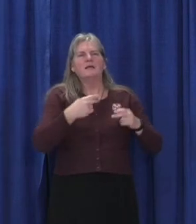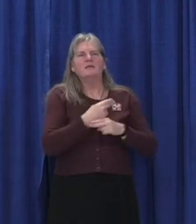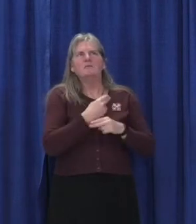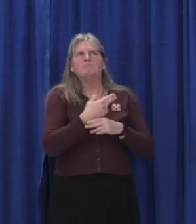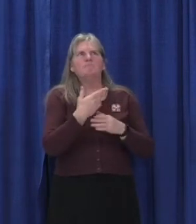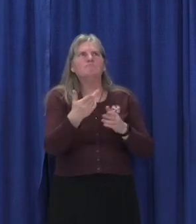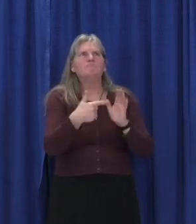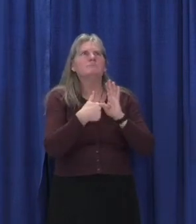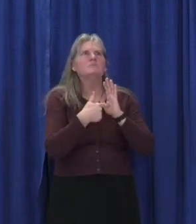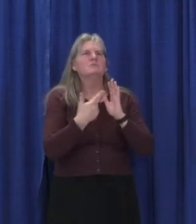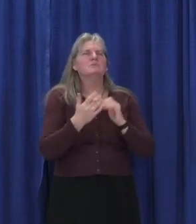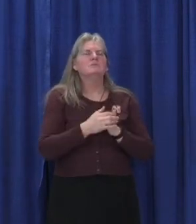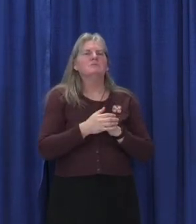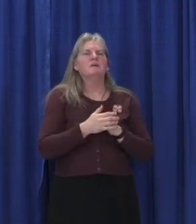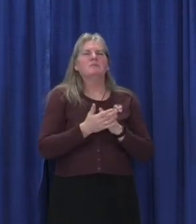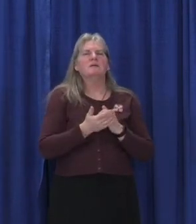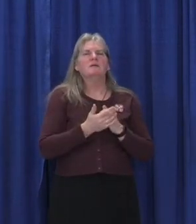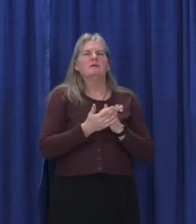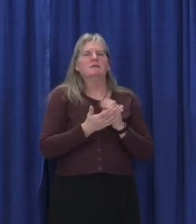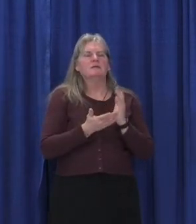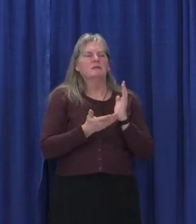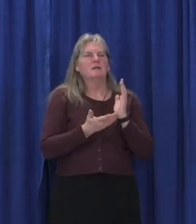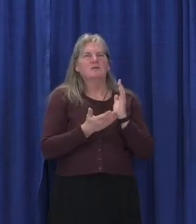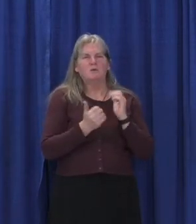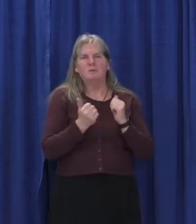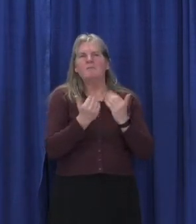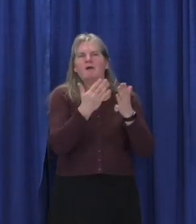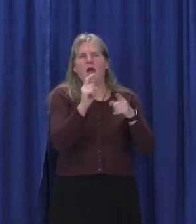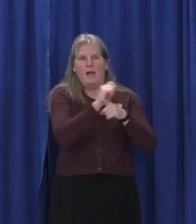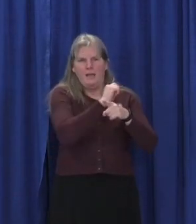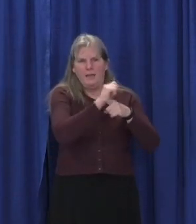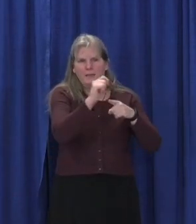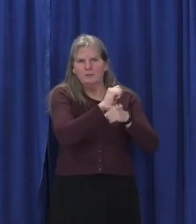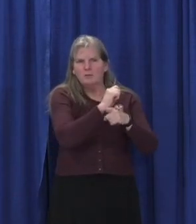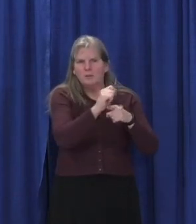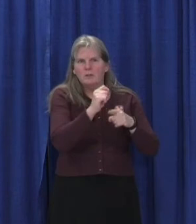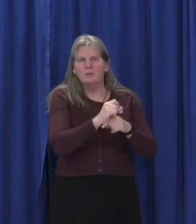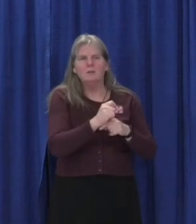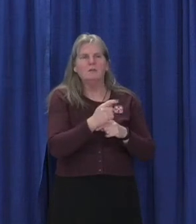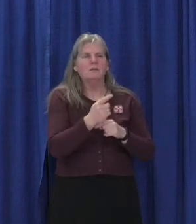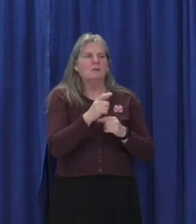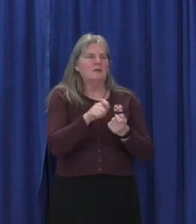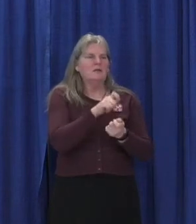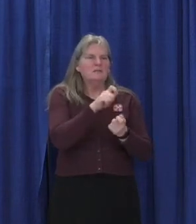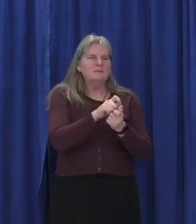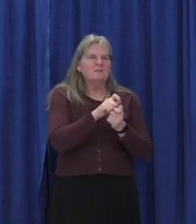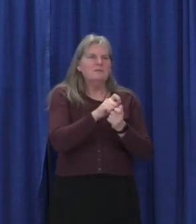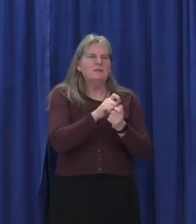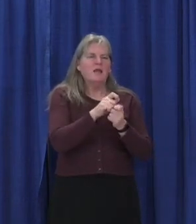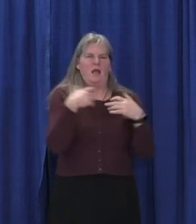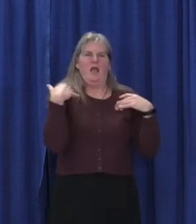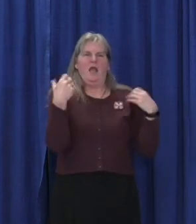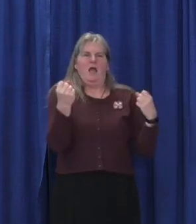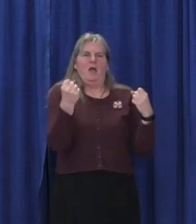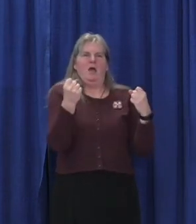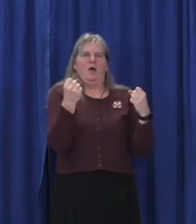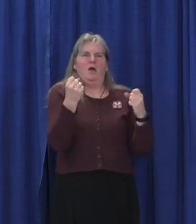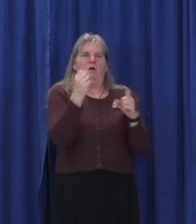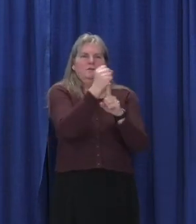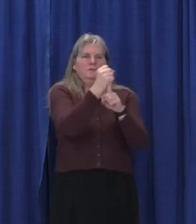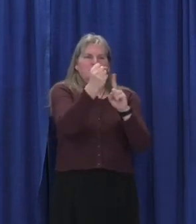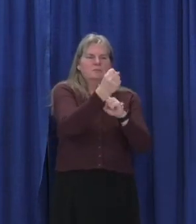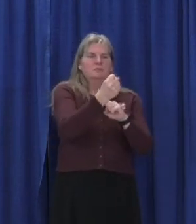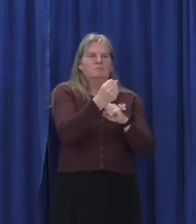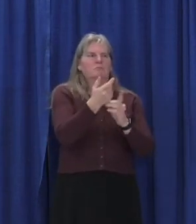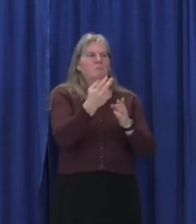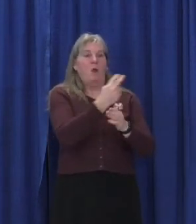positioned technology and provided training in places like certain medical settings, the